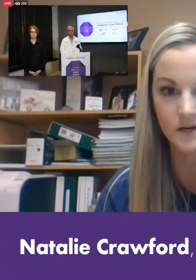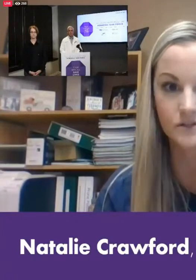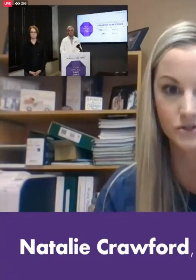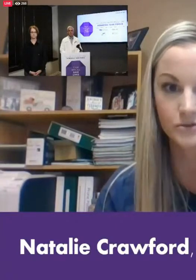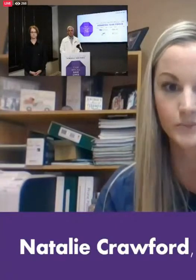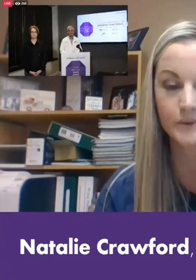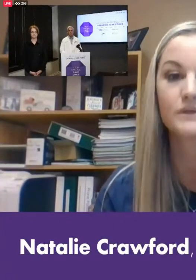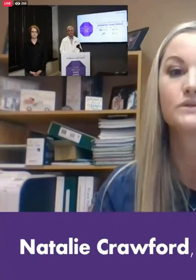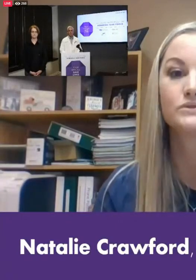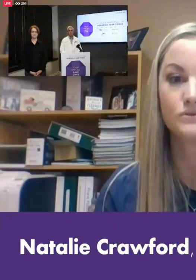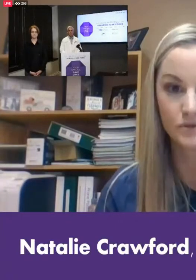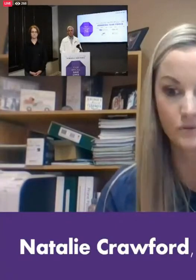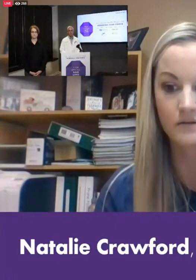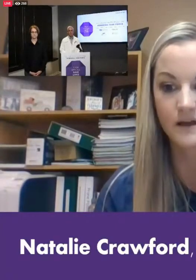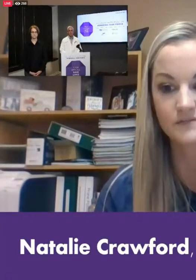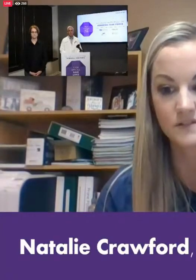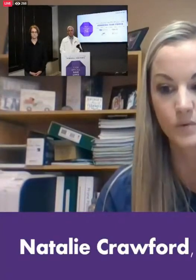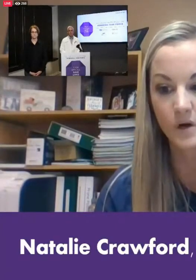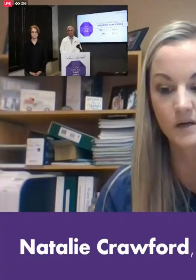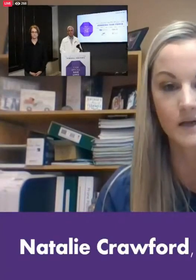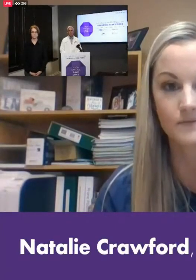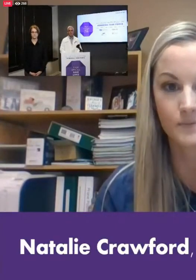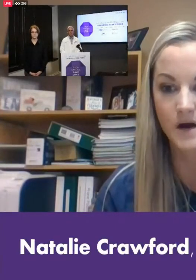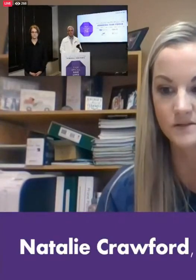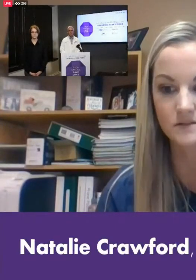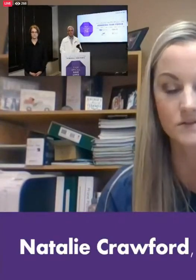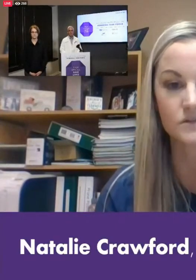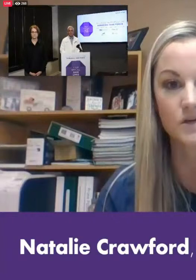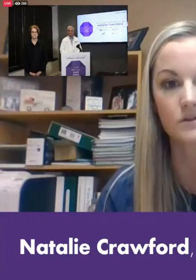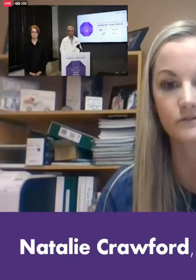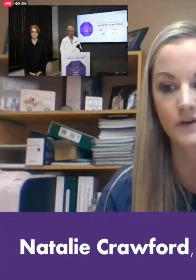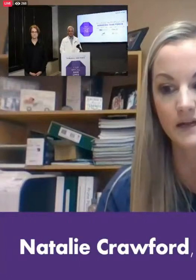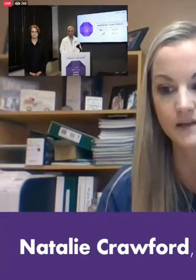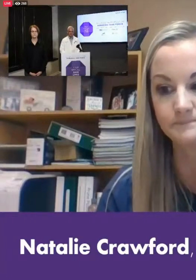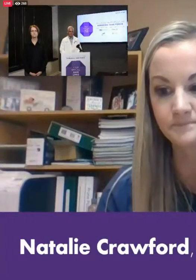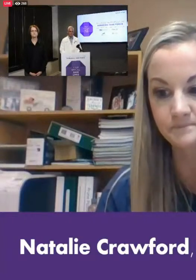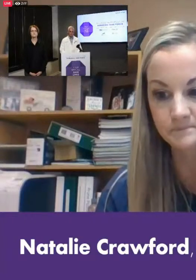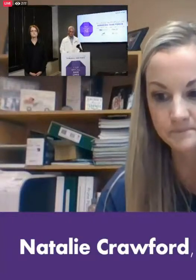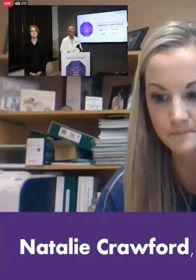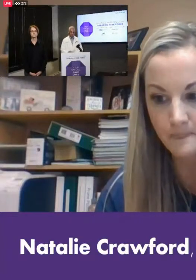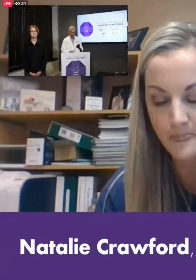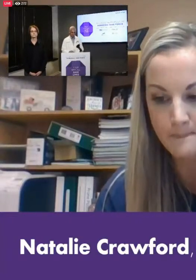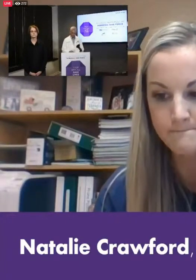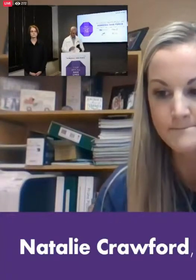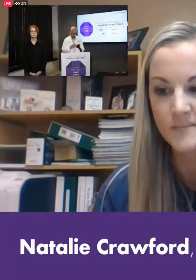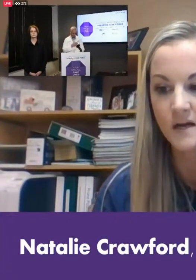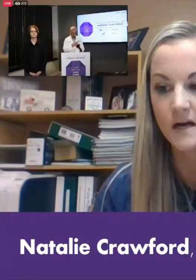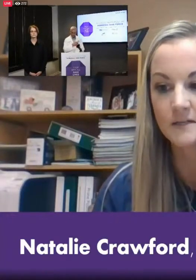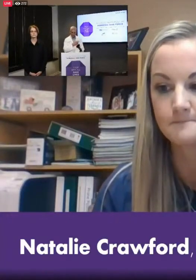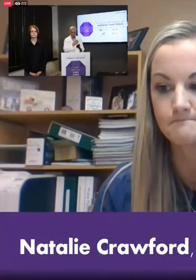you want a tube? Do you want life support? And the process starts all over again.